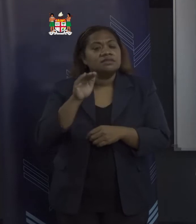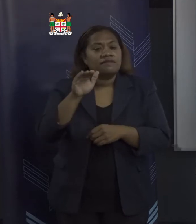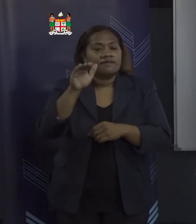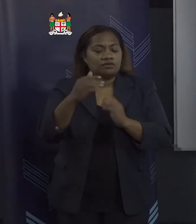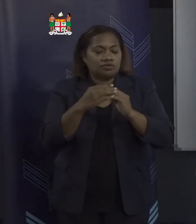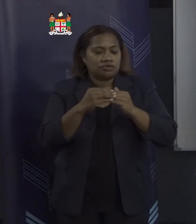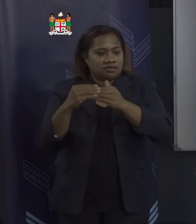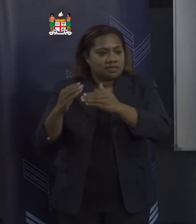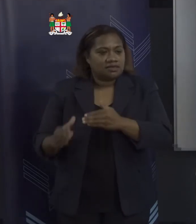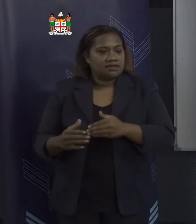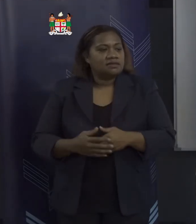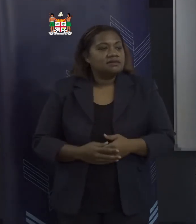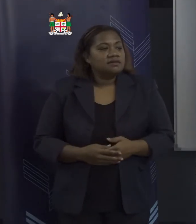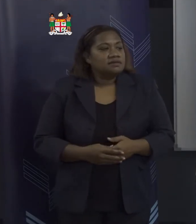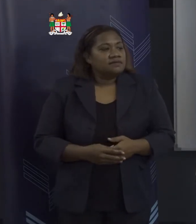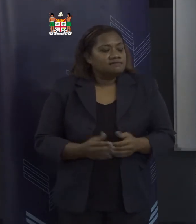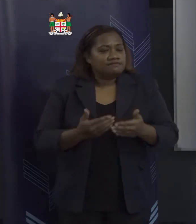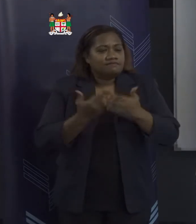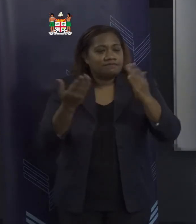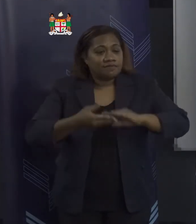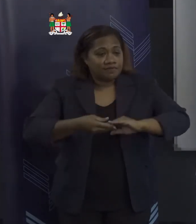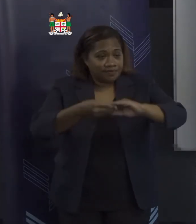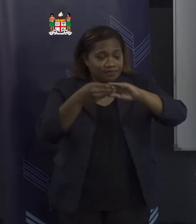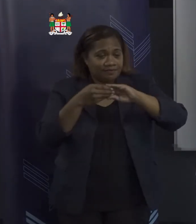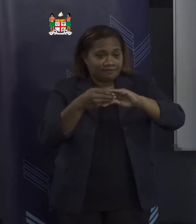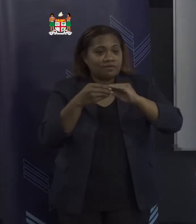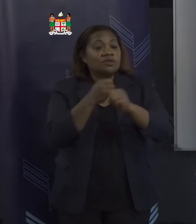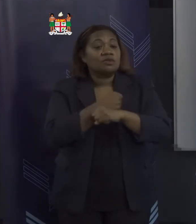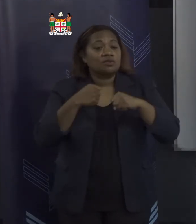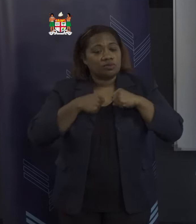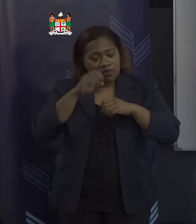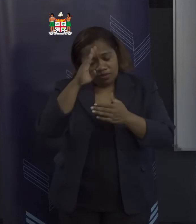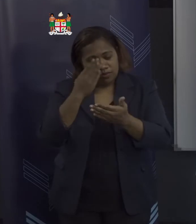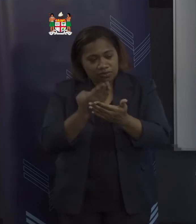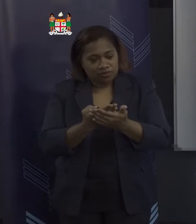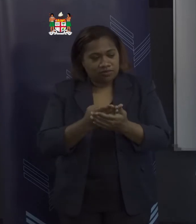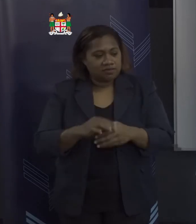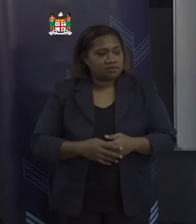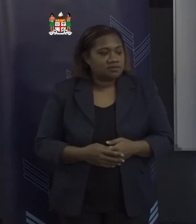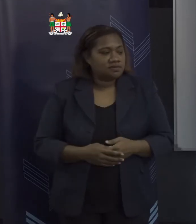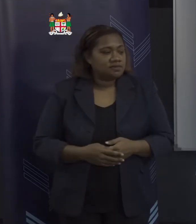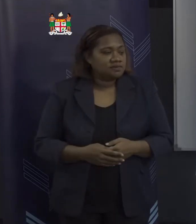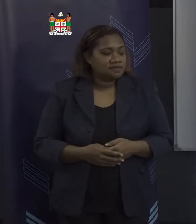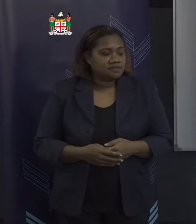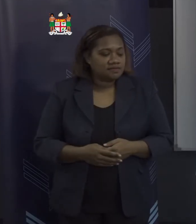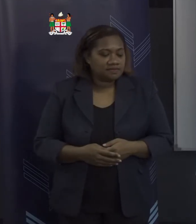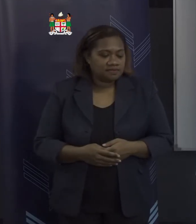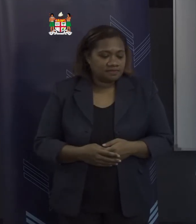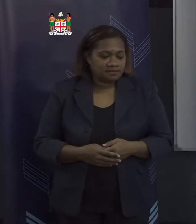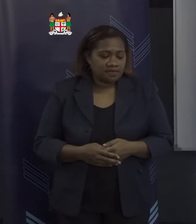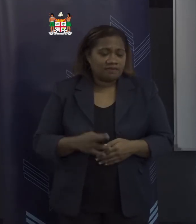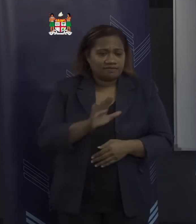leaders. A hearty congratulations to our students for your tenacity and